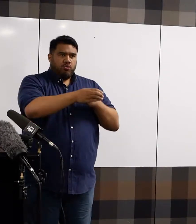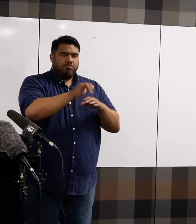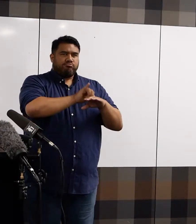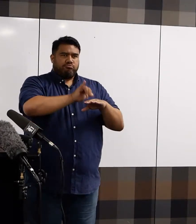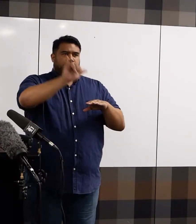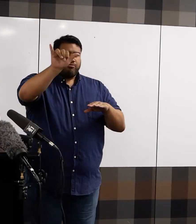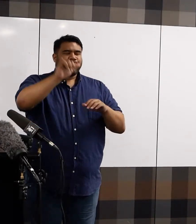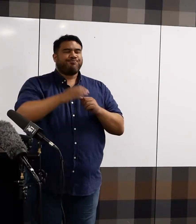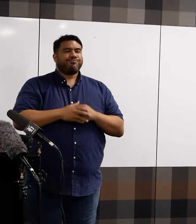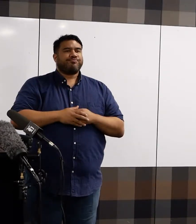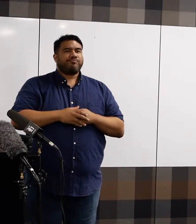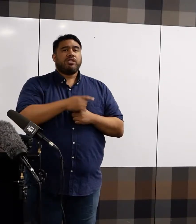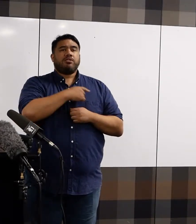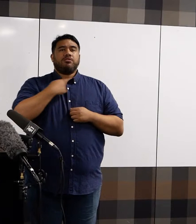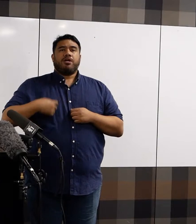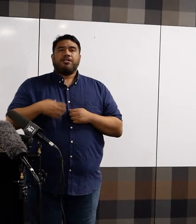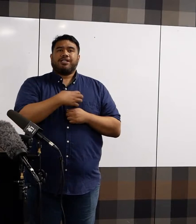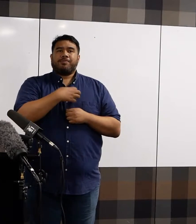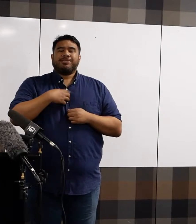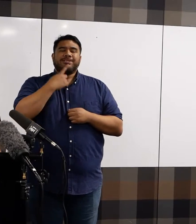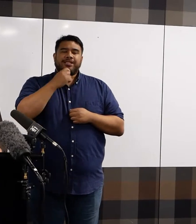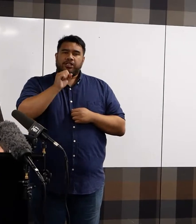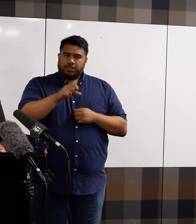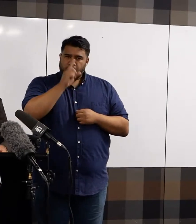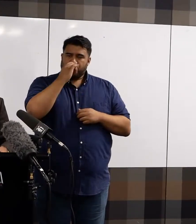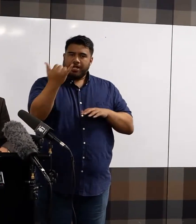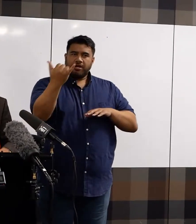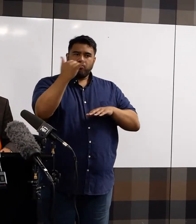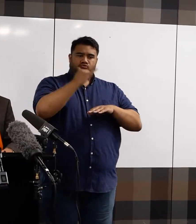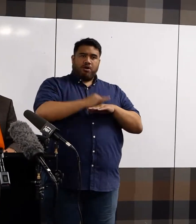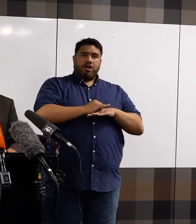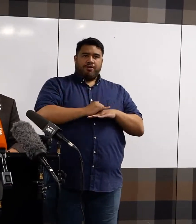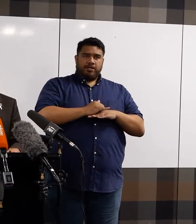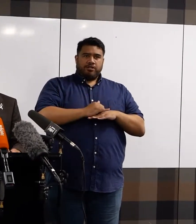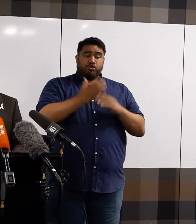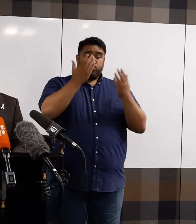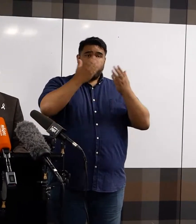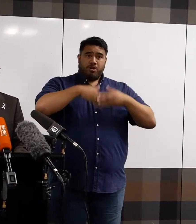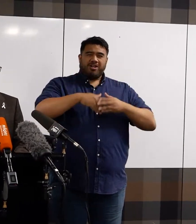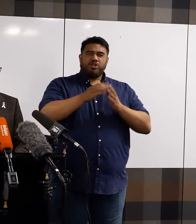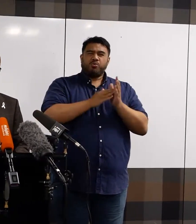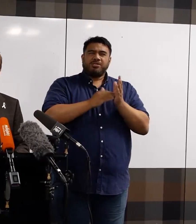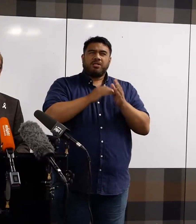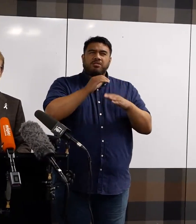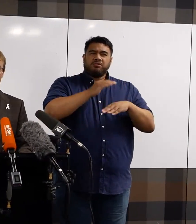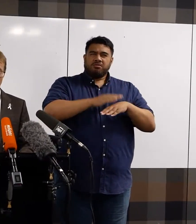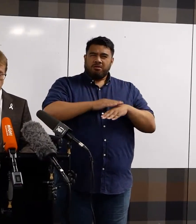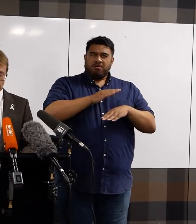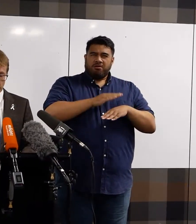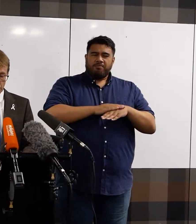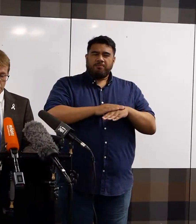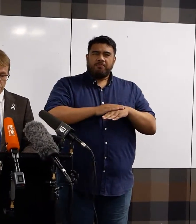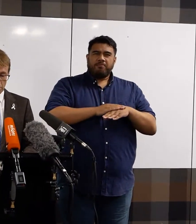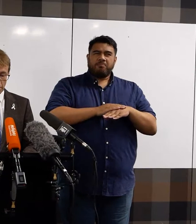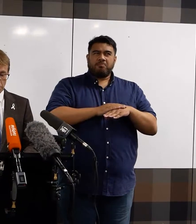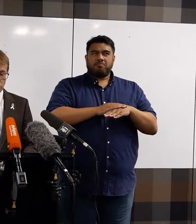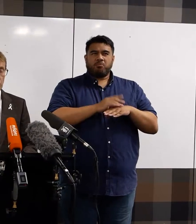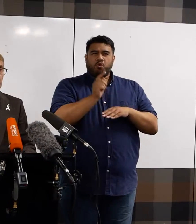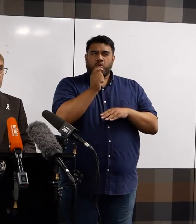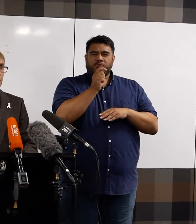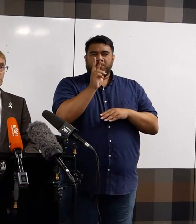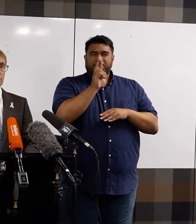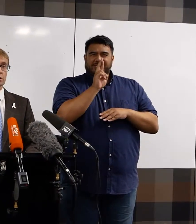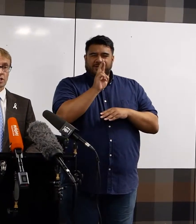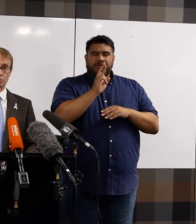landing slot by Chinese officials to arrive in Wuhan this evening, New Zealand time, and we're expecting the flight to land